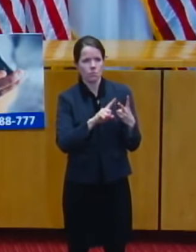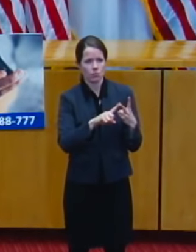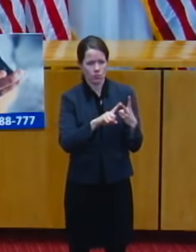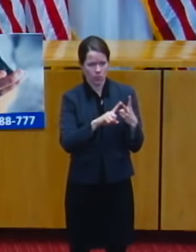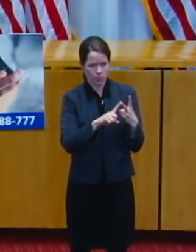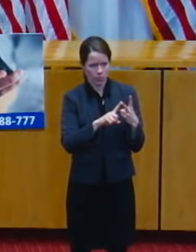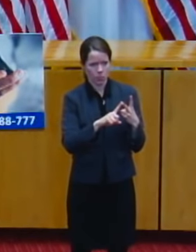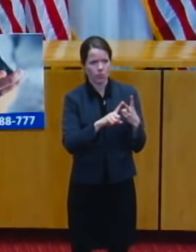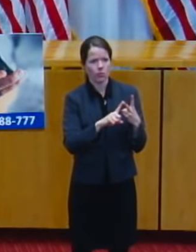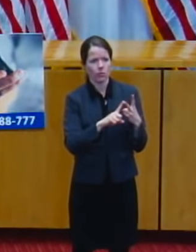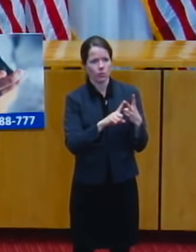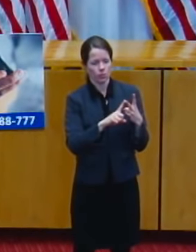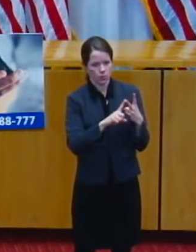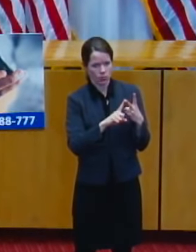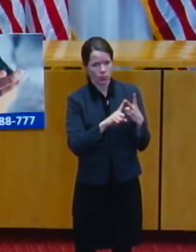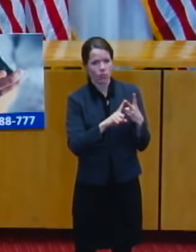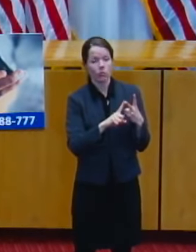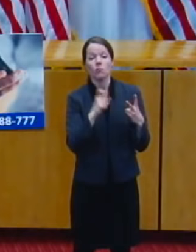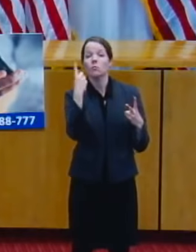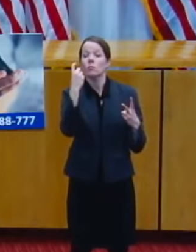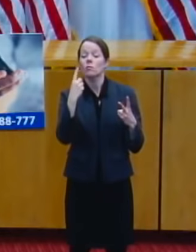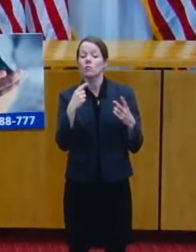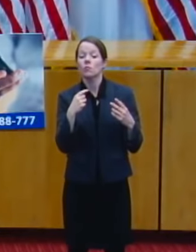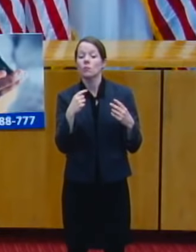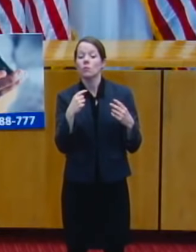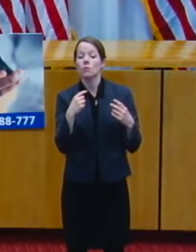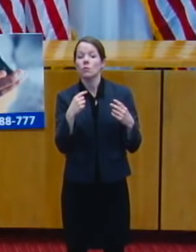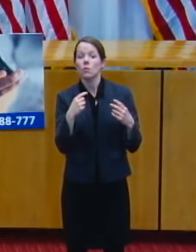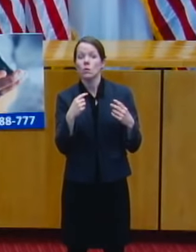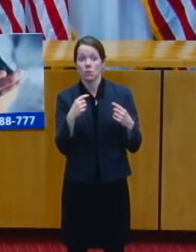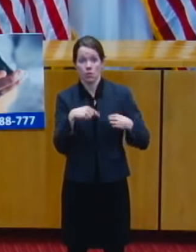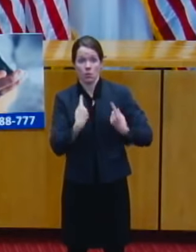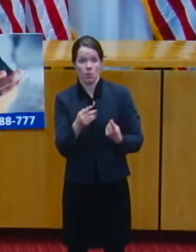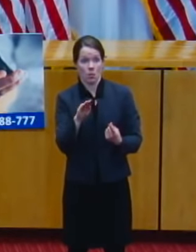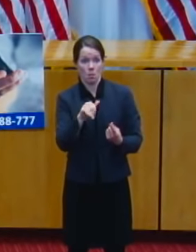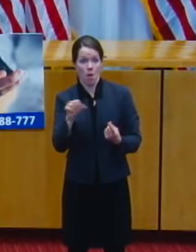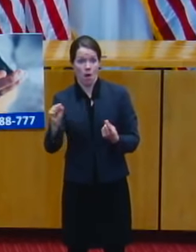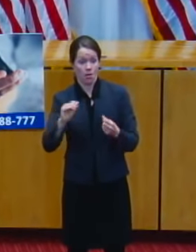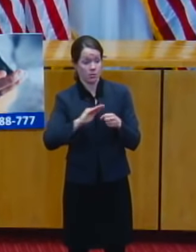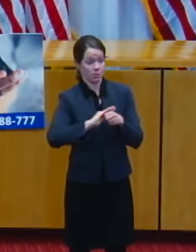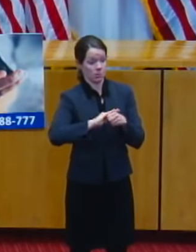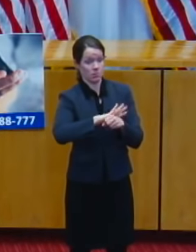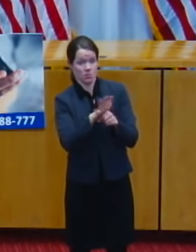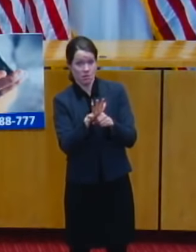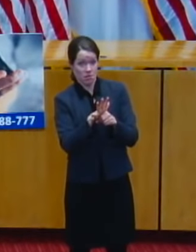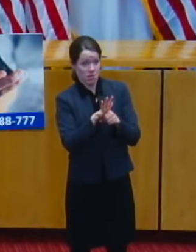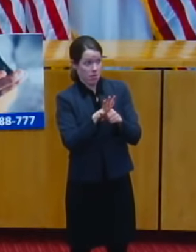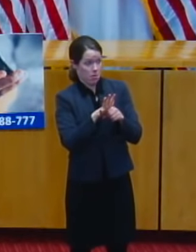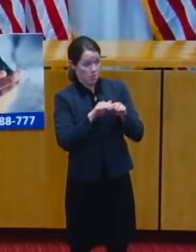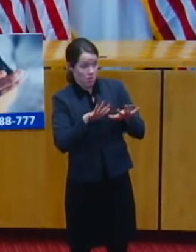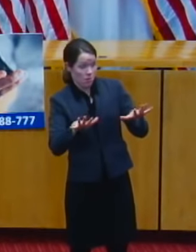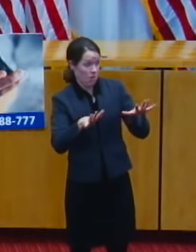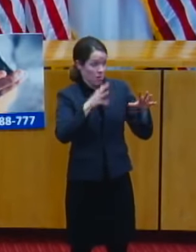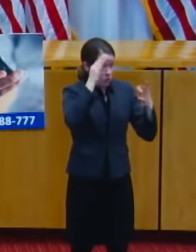think all of our COVID-19 stuff is in 12 languages, okay? If you go to